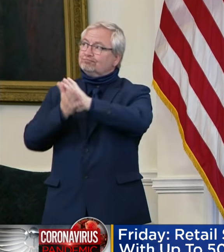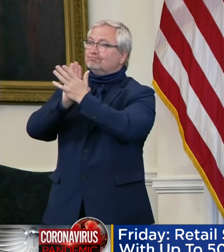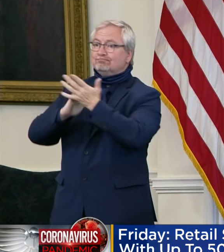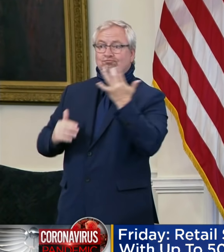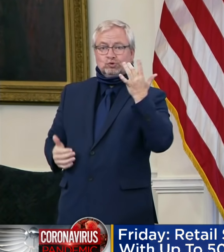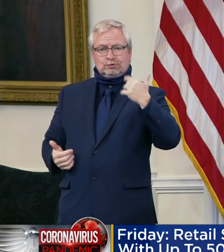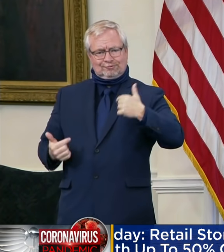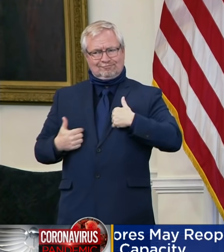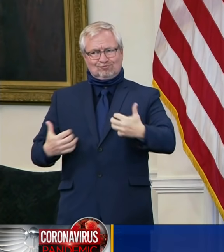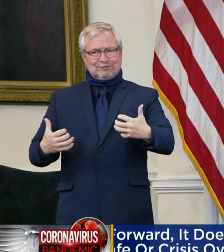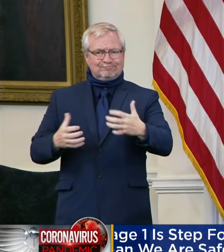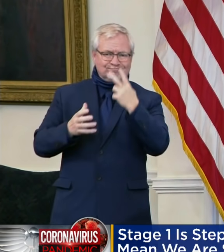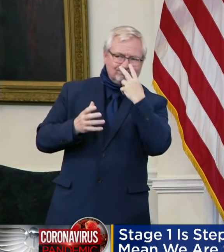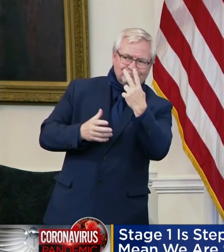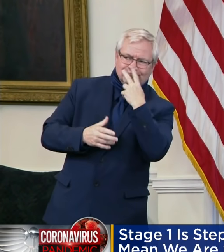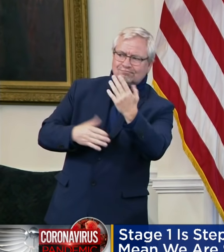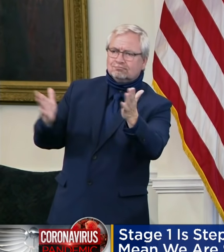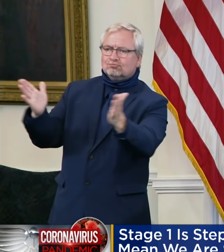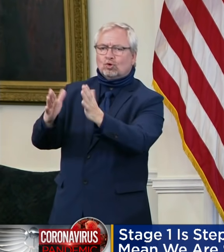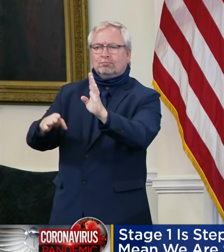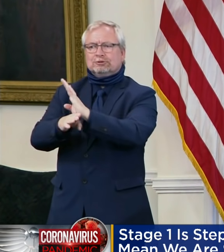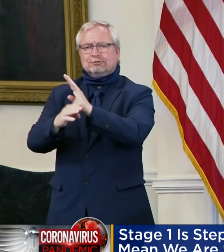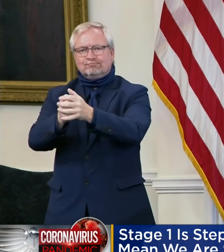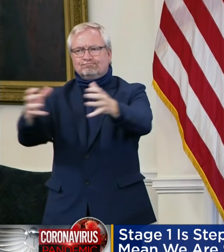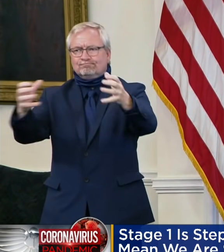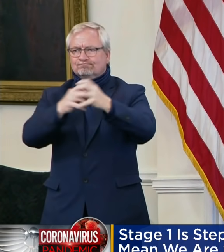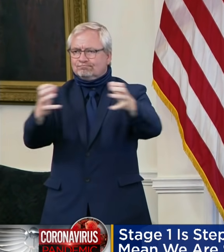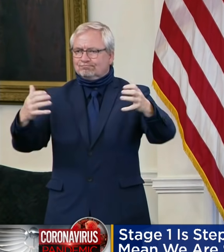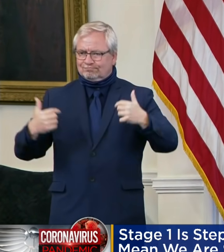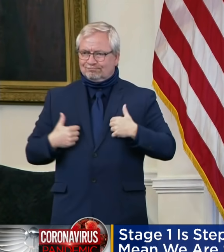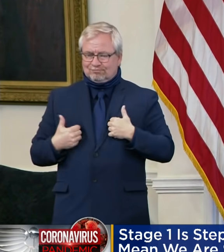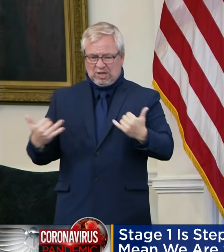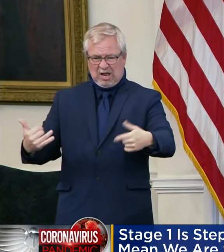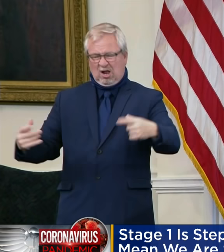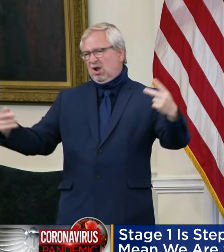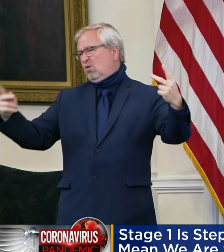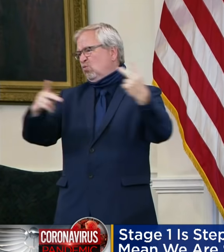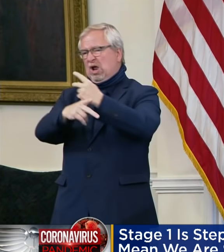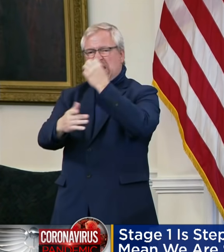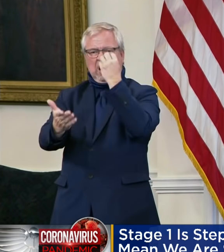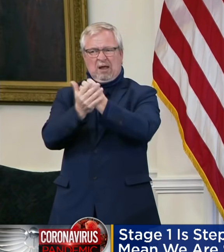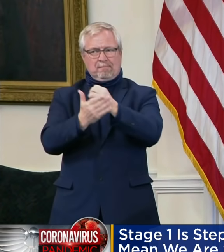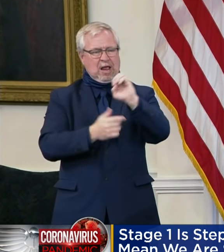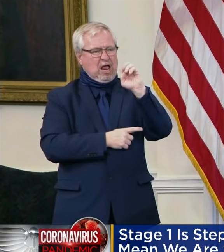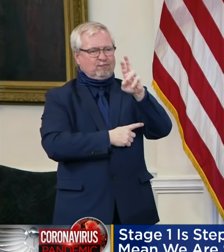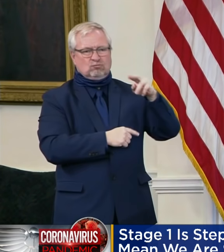economy. This is the worst economy since the Great Depression. I feel for those business owners